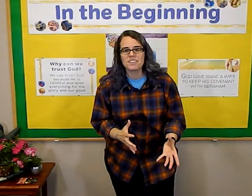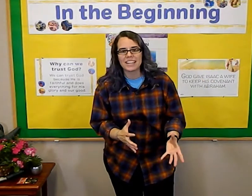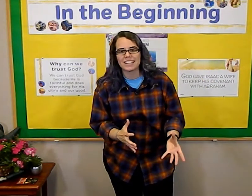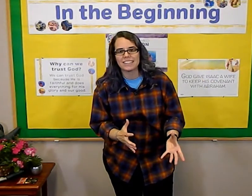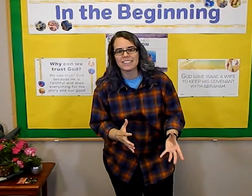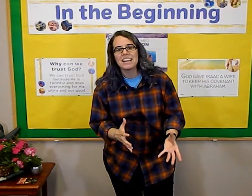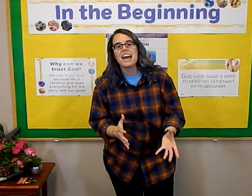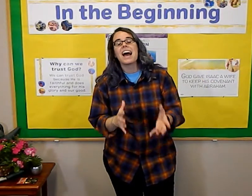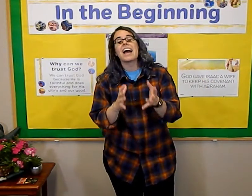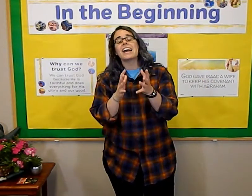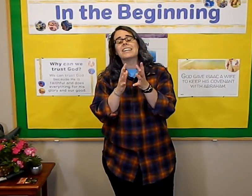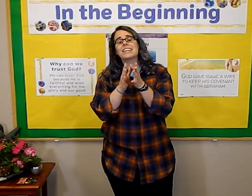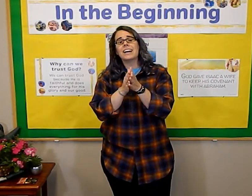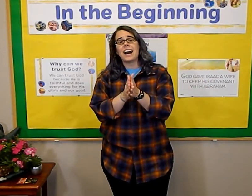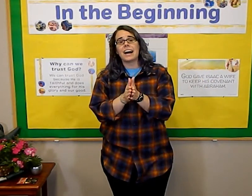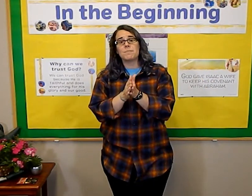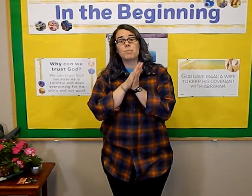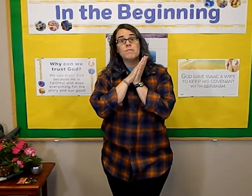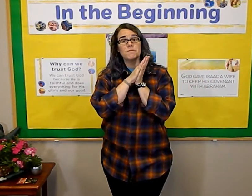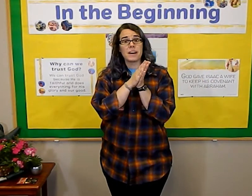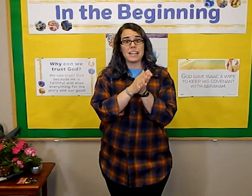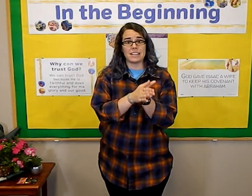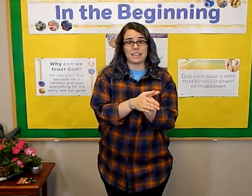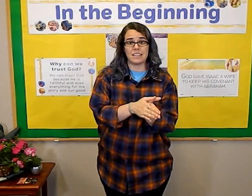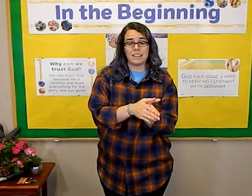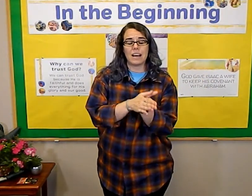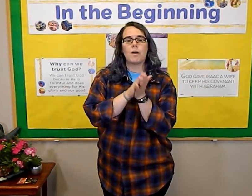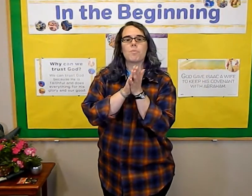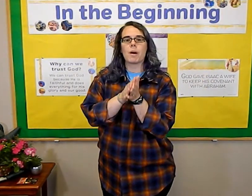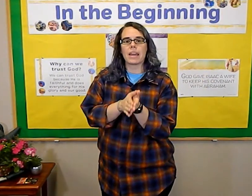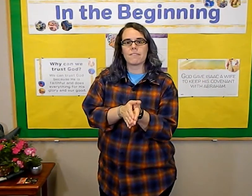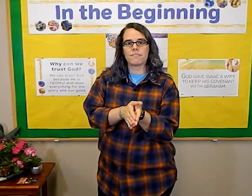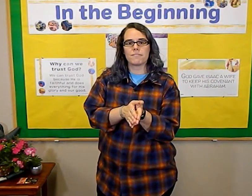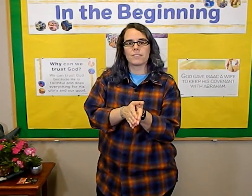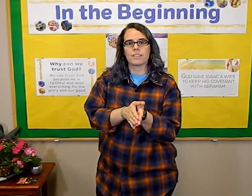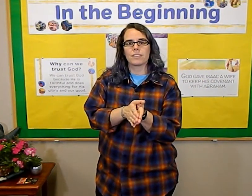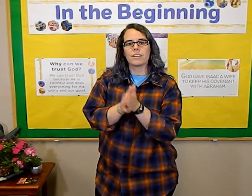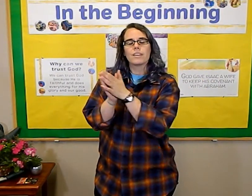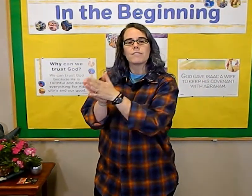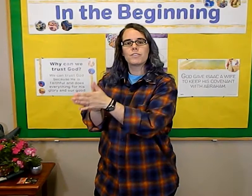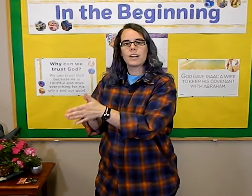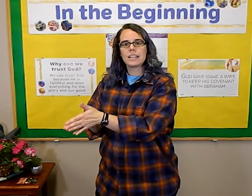married. And God provided a wife for Isaac